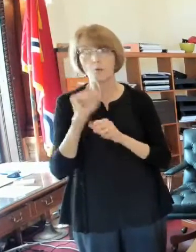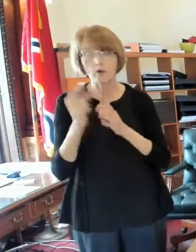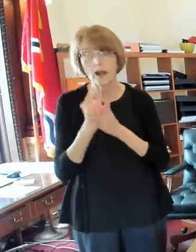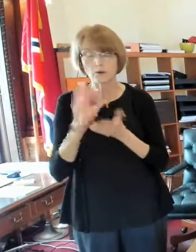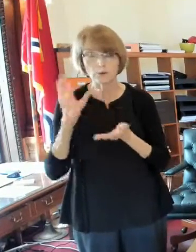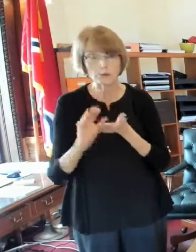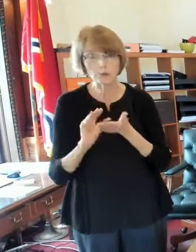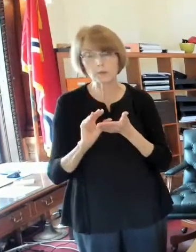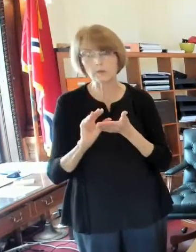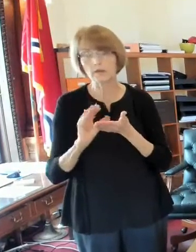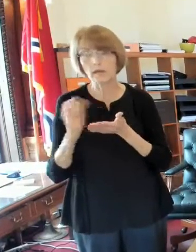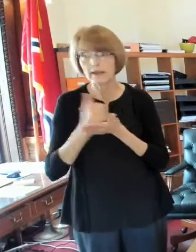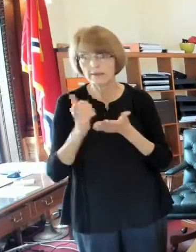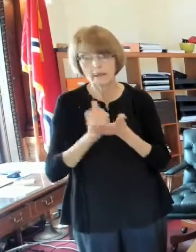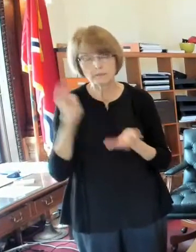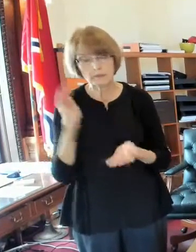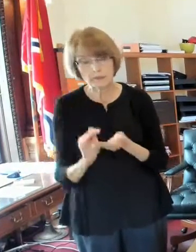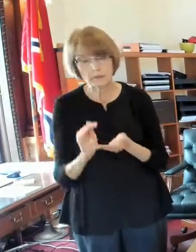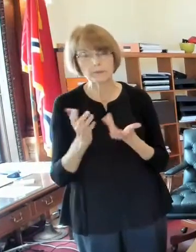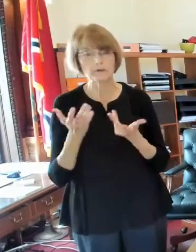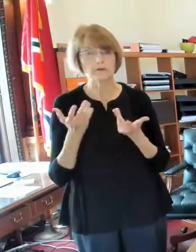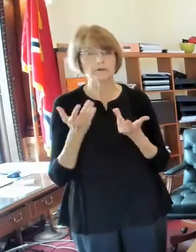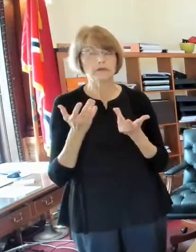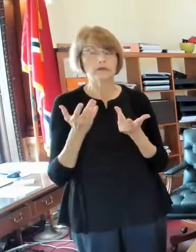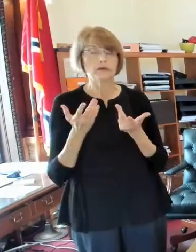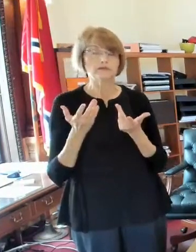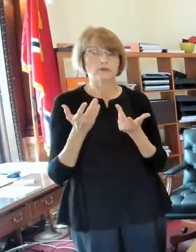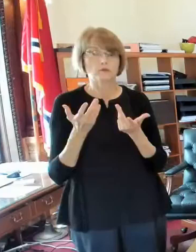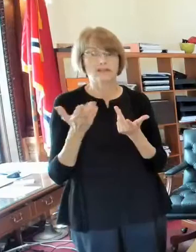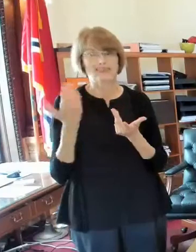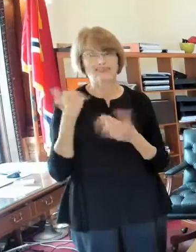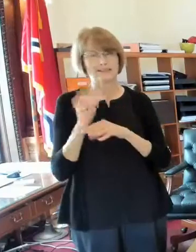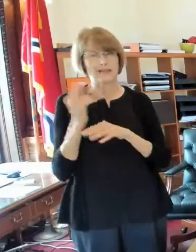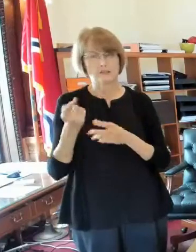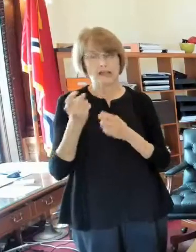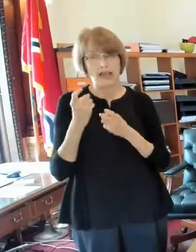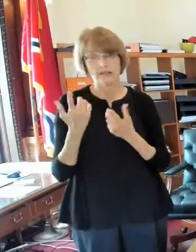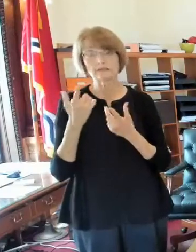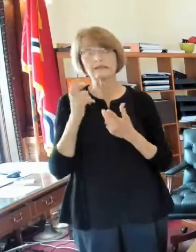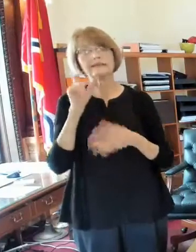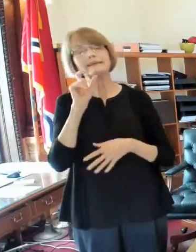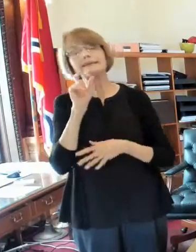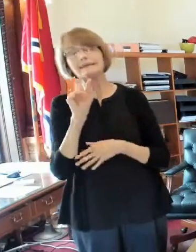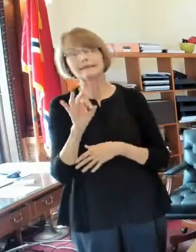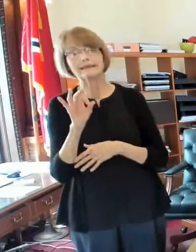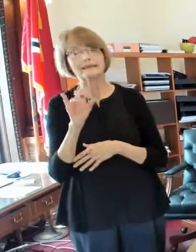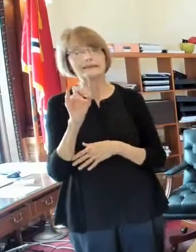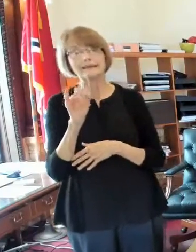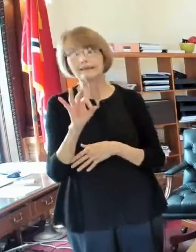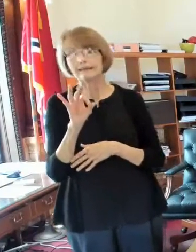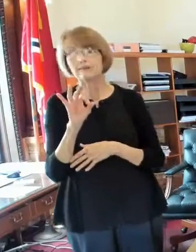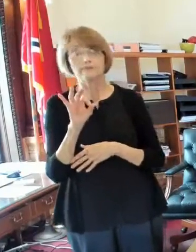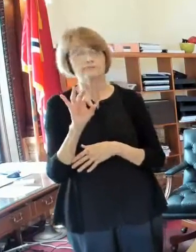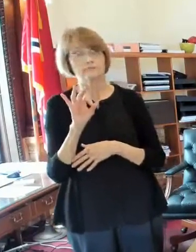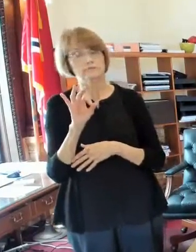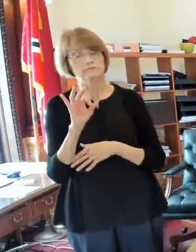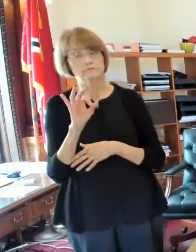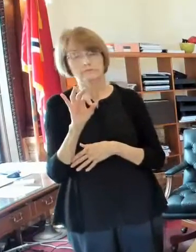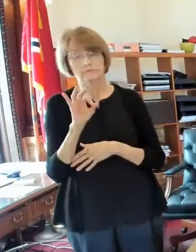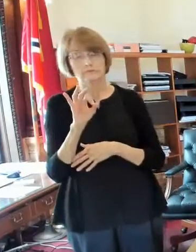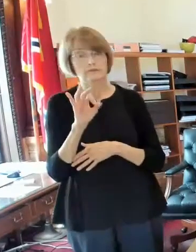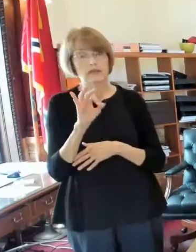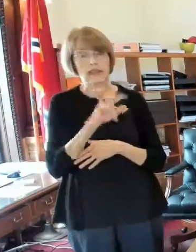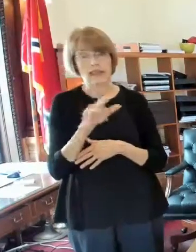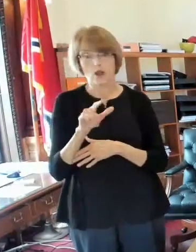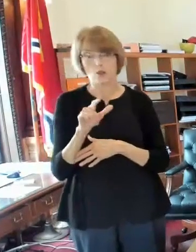People can still be evicted. I had this question last night, if it's as a result of some alleged criminal activity or that sort